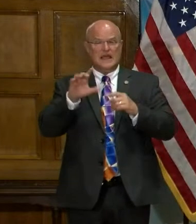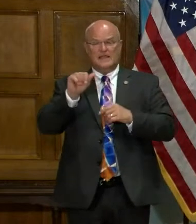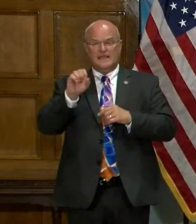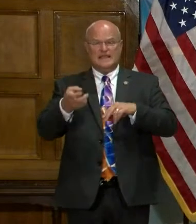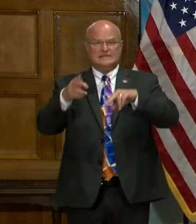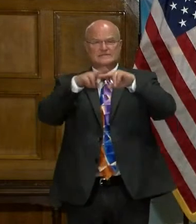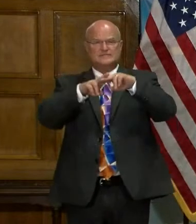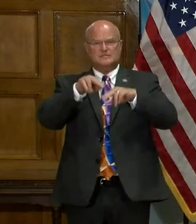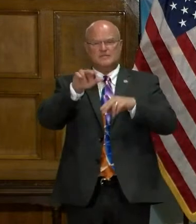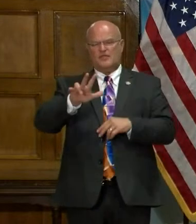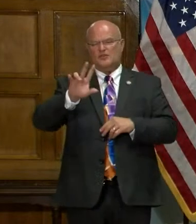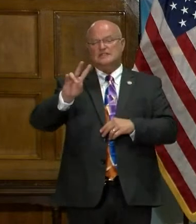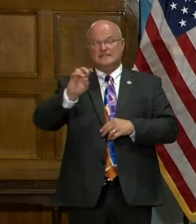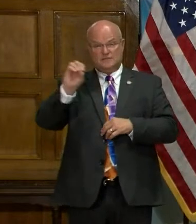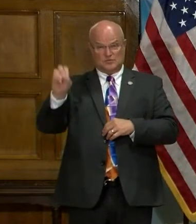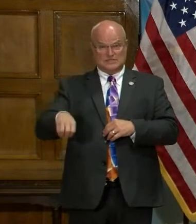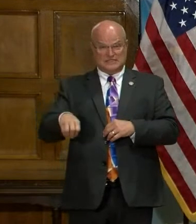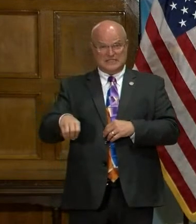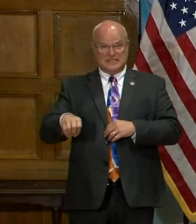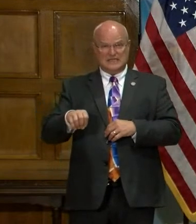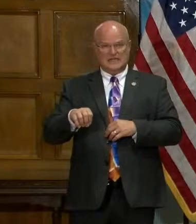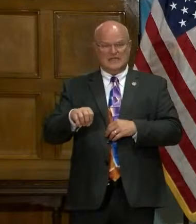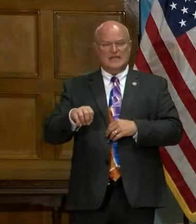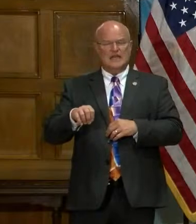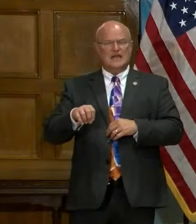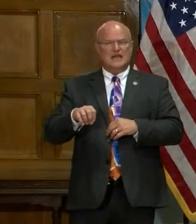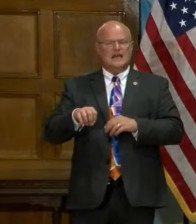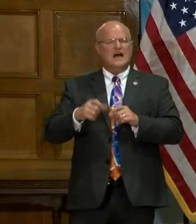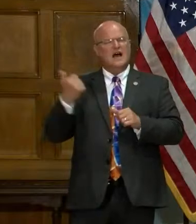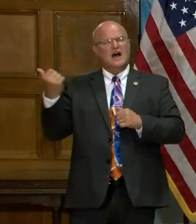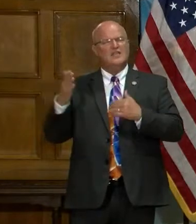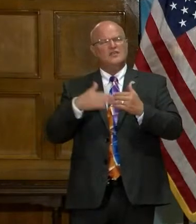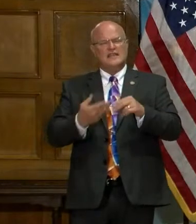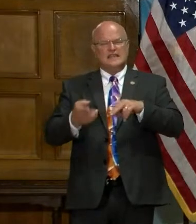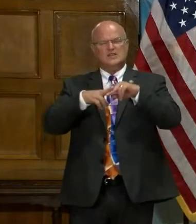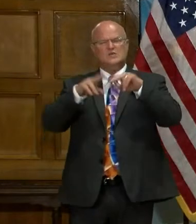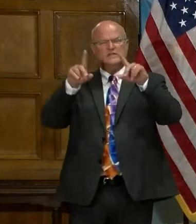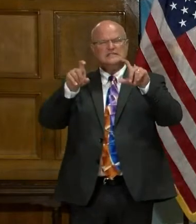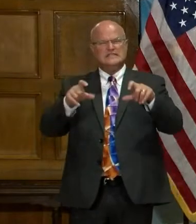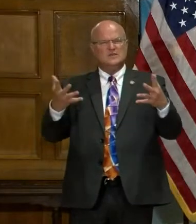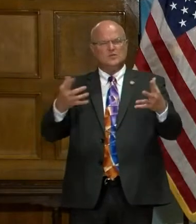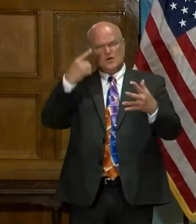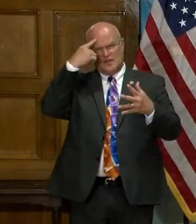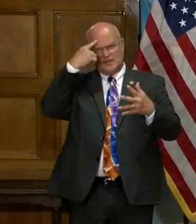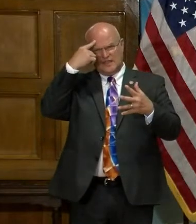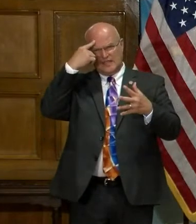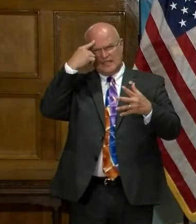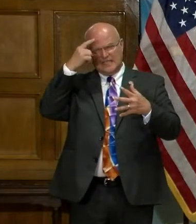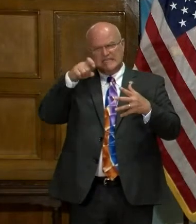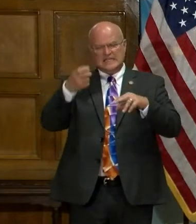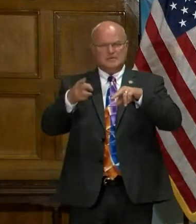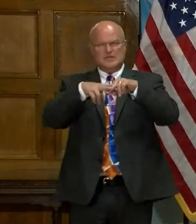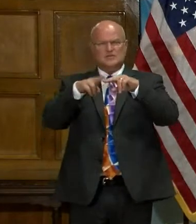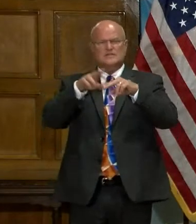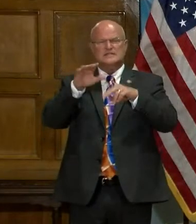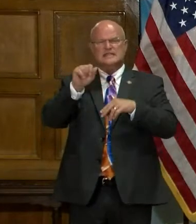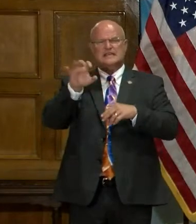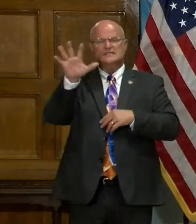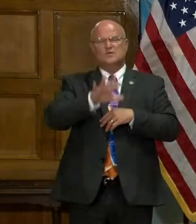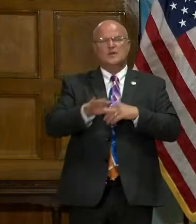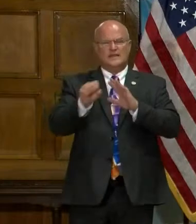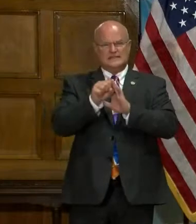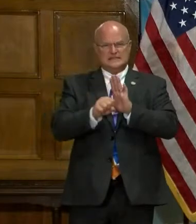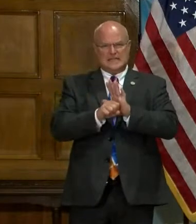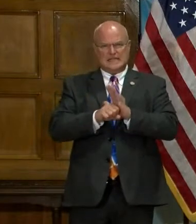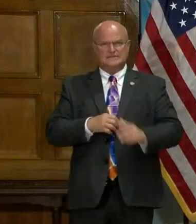were up by about 37%. Outside of increased testing, what factors do you believe are leading to the increase in cases across the